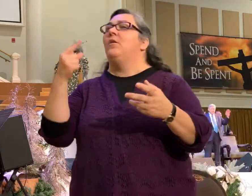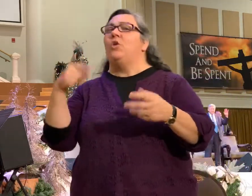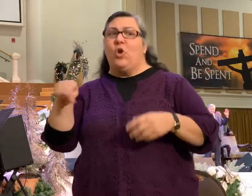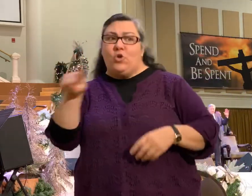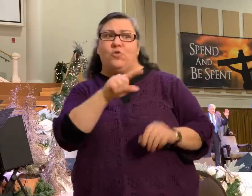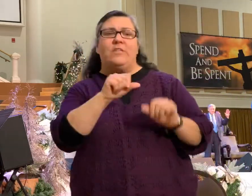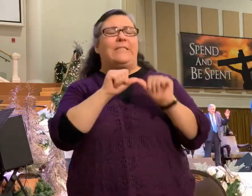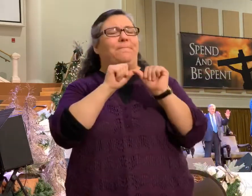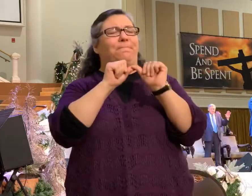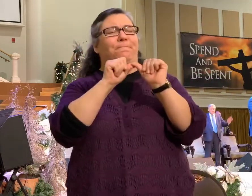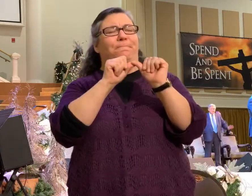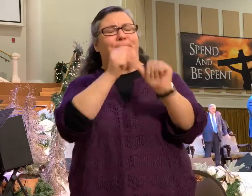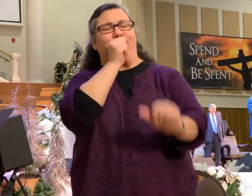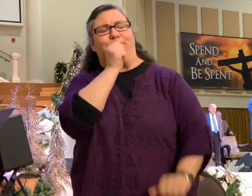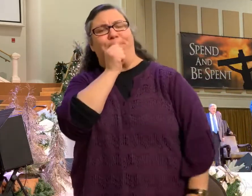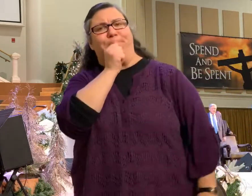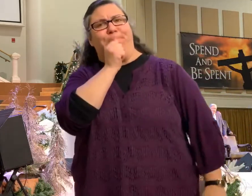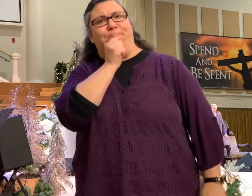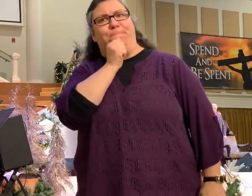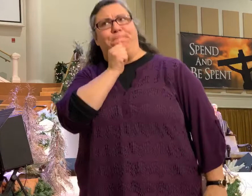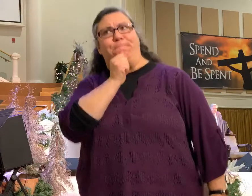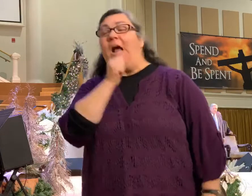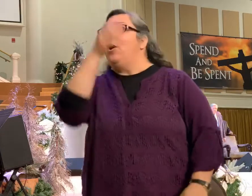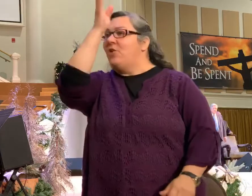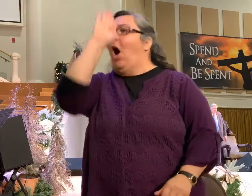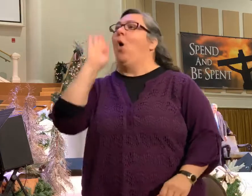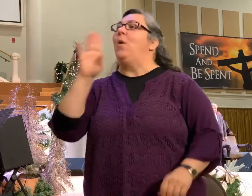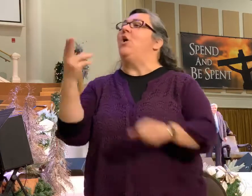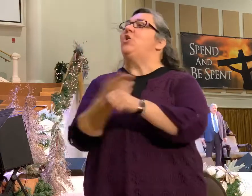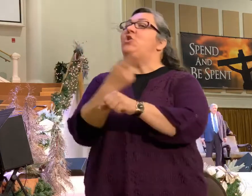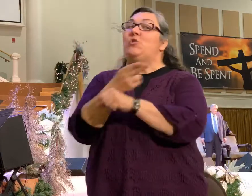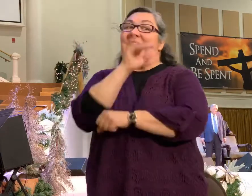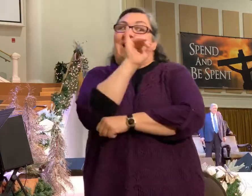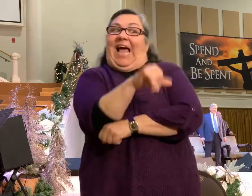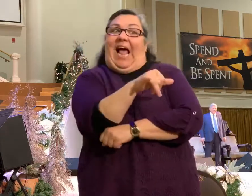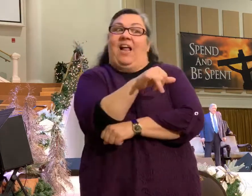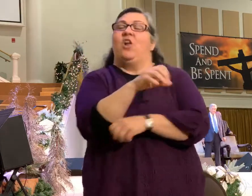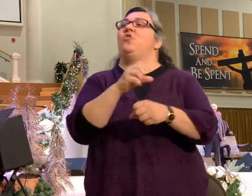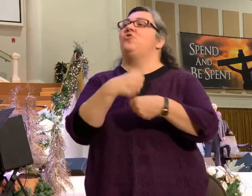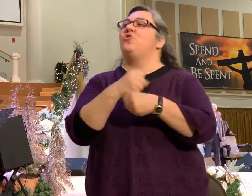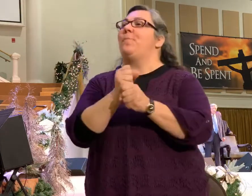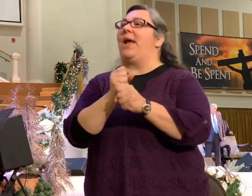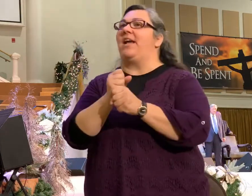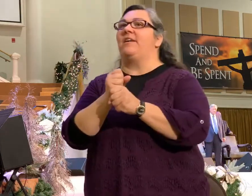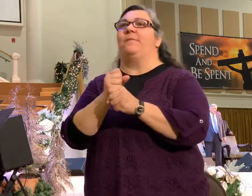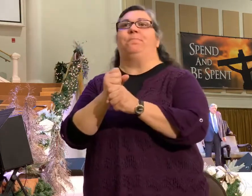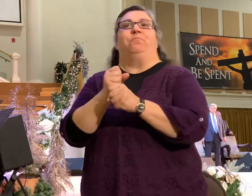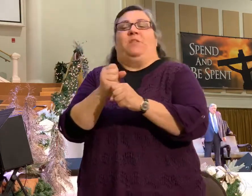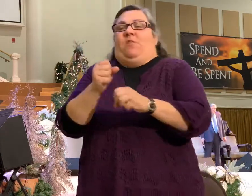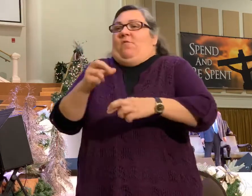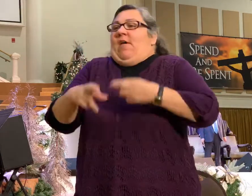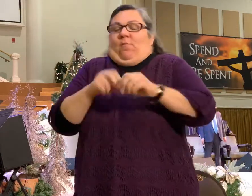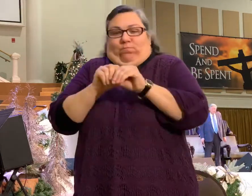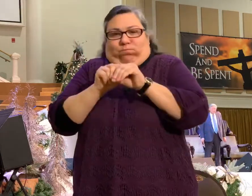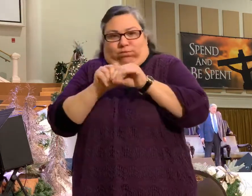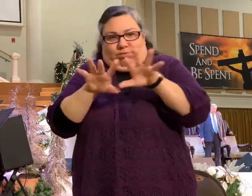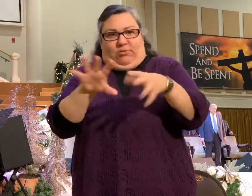endure it. And God is going to use it to break the backbone of this evil